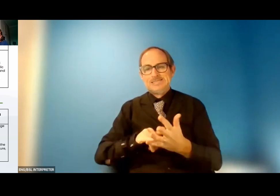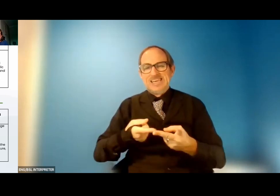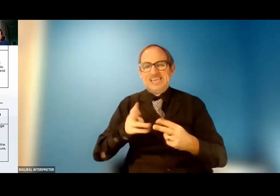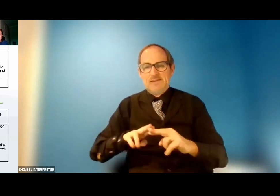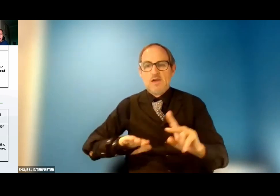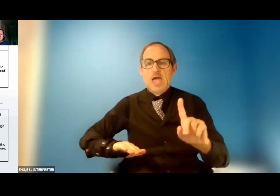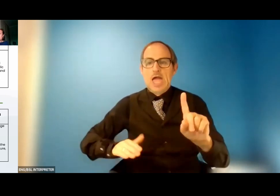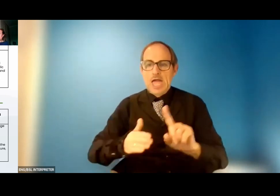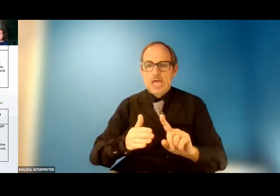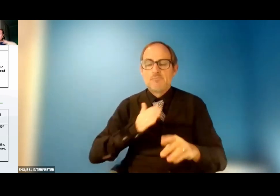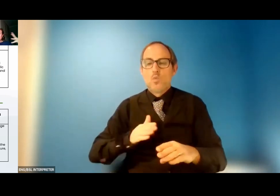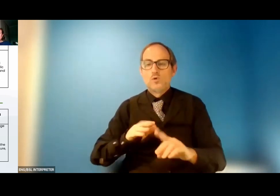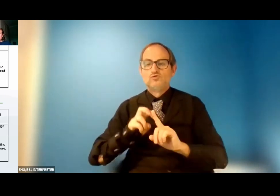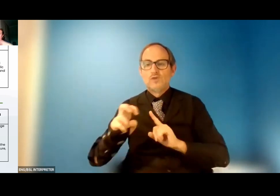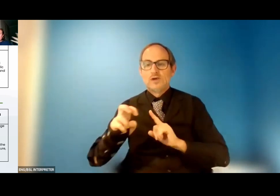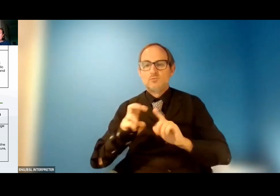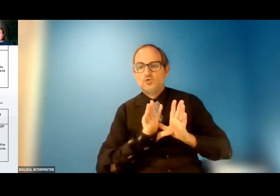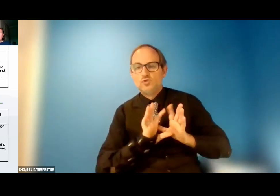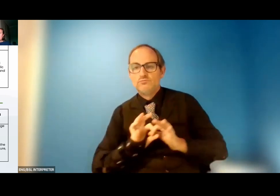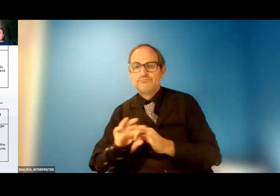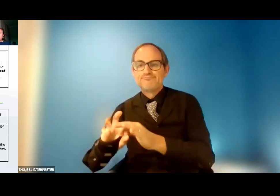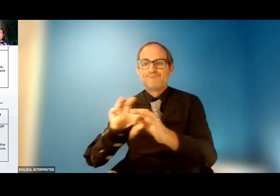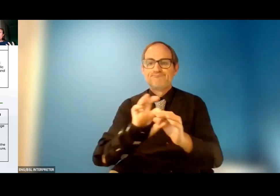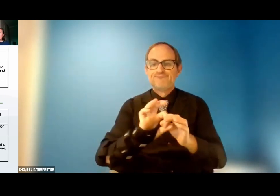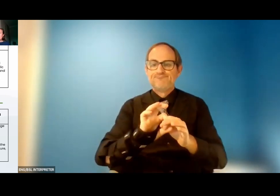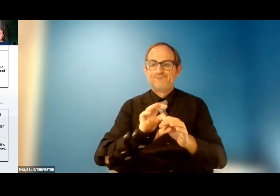in Glasgow. So it just gives us a